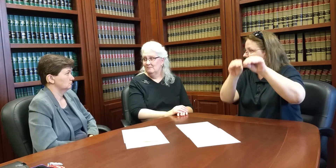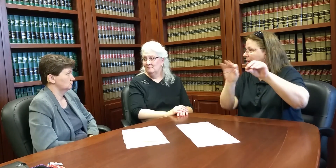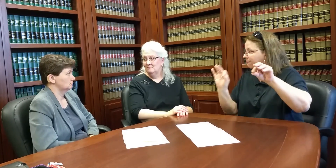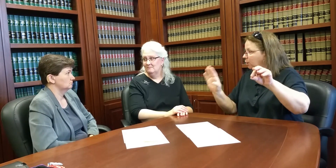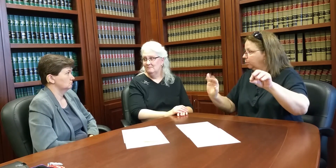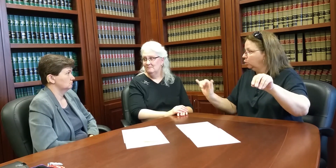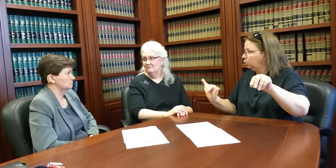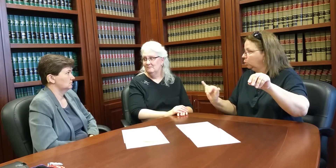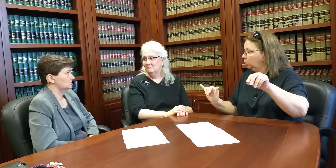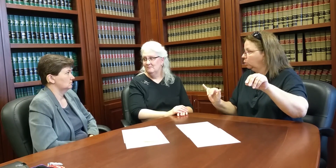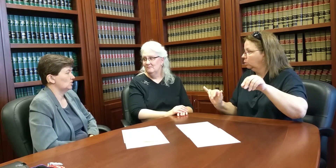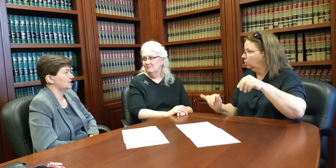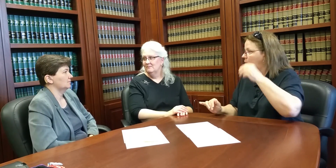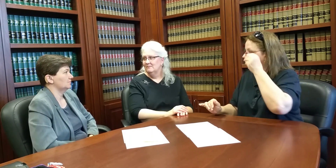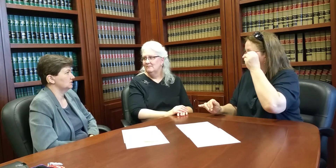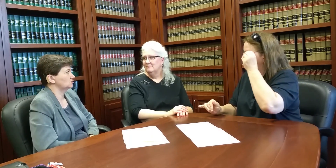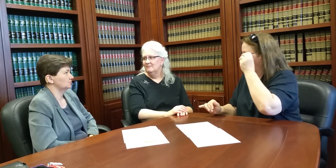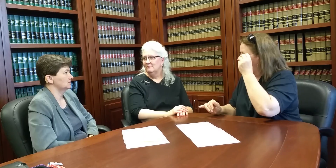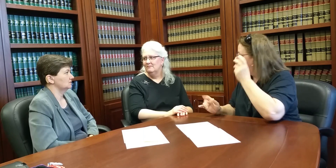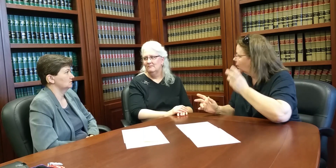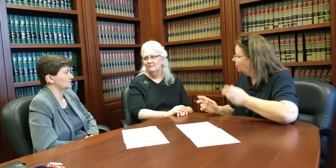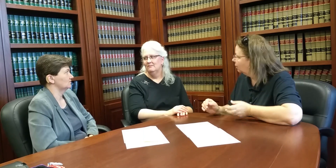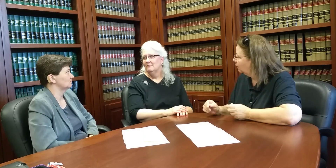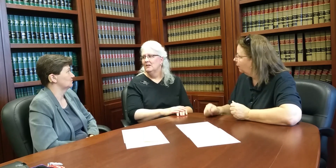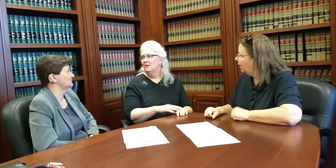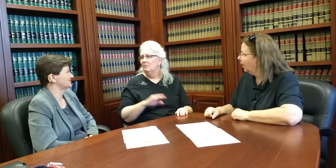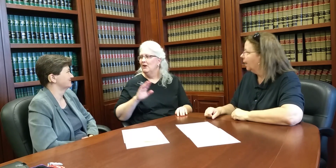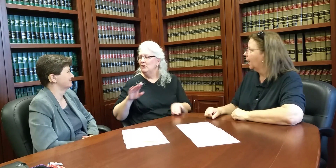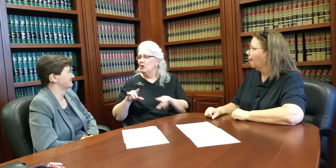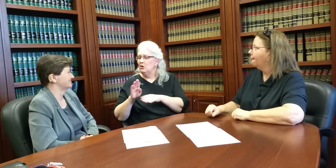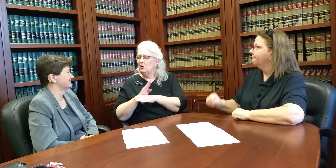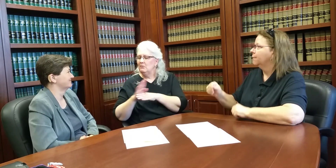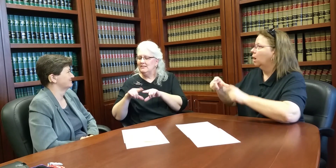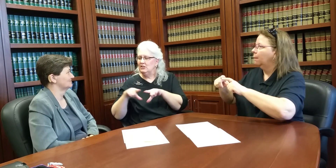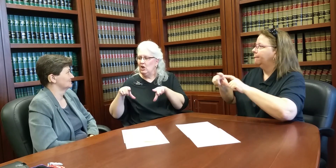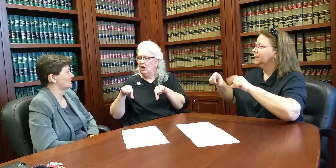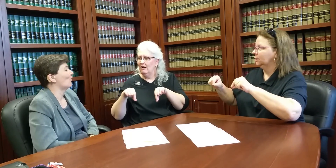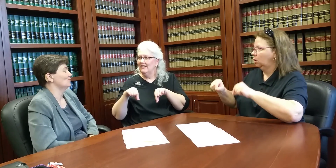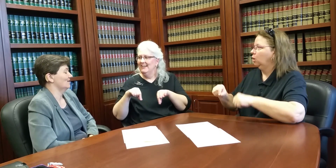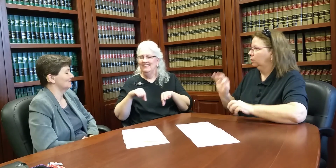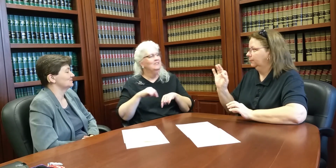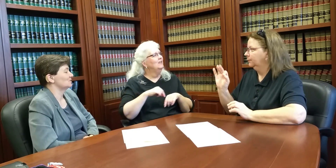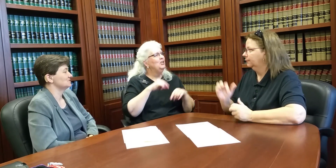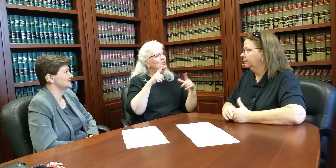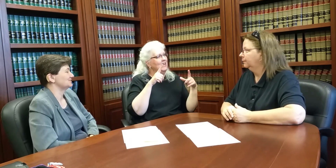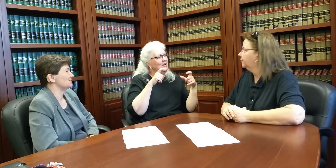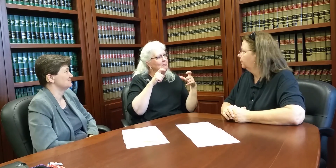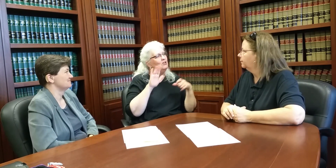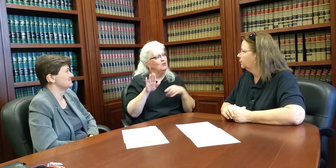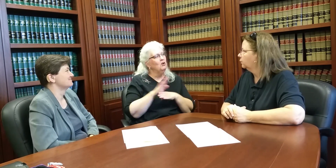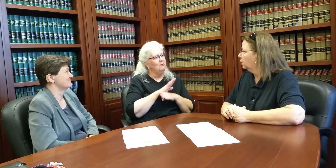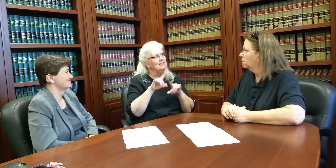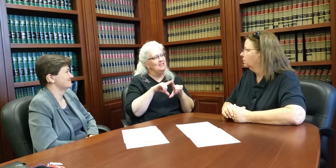the Facebook too. Can't have my picture, but you have information. Oh yeah, I'll see my business card.